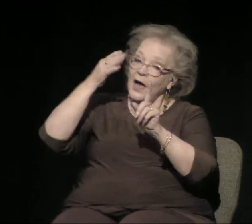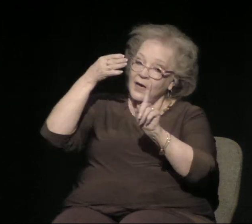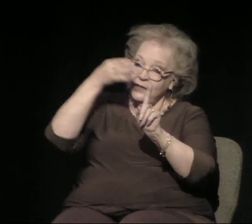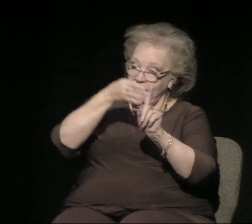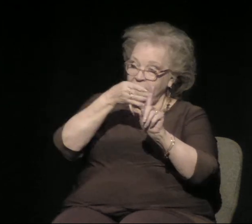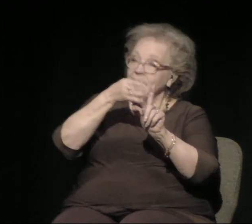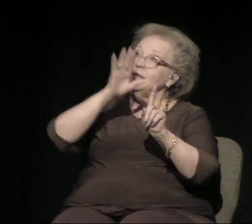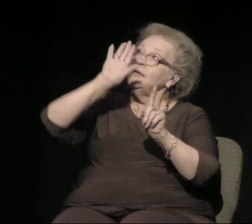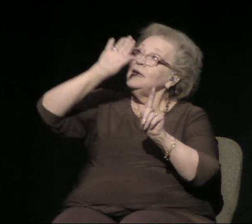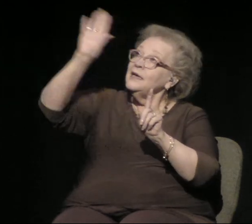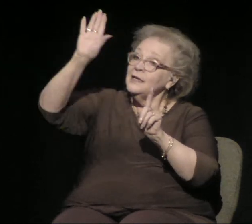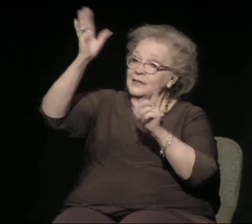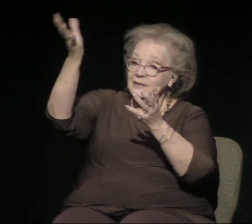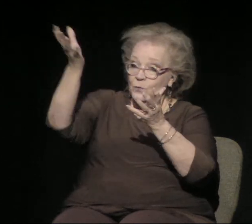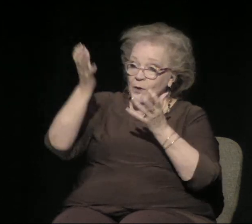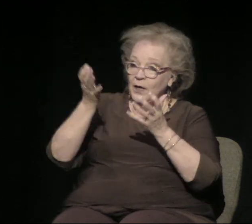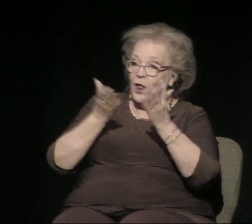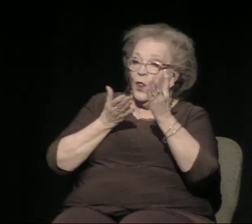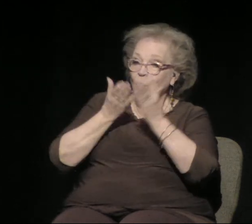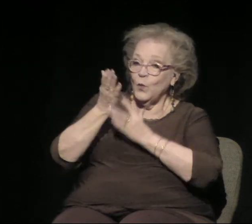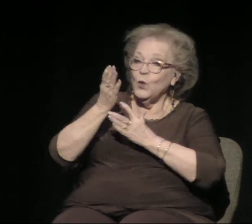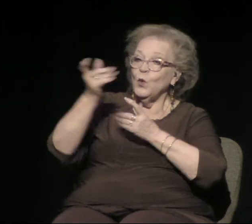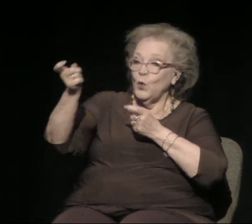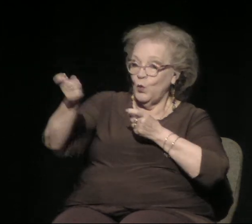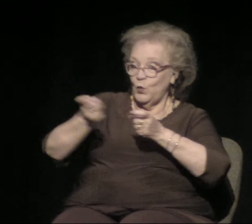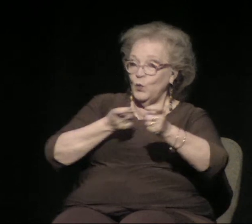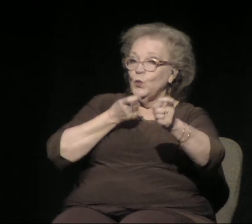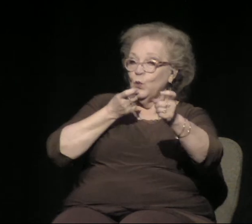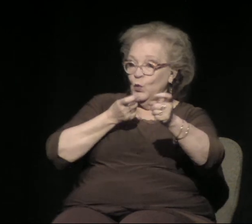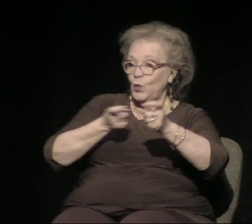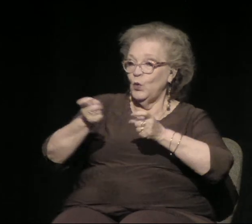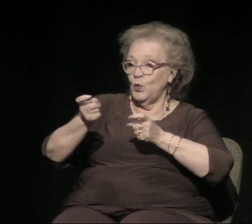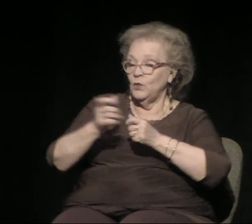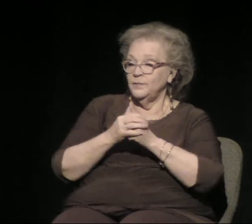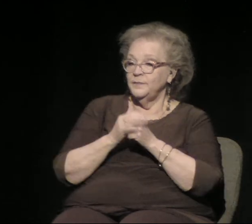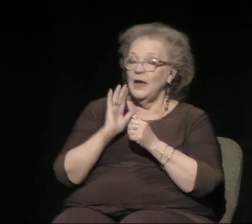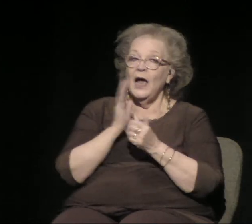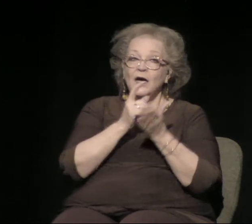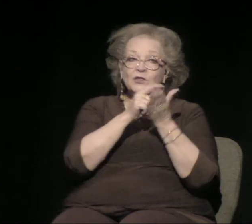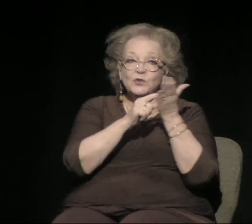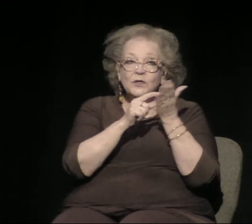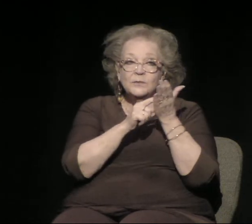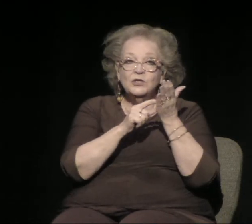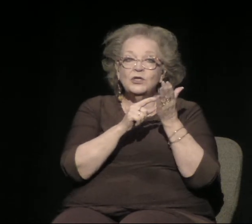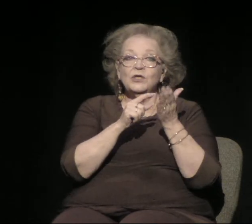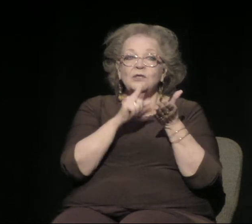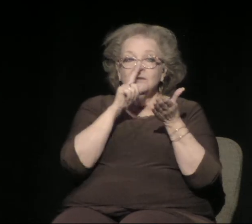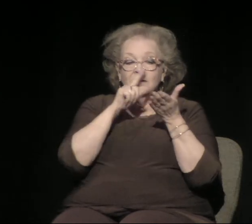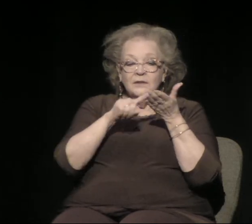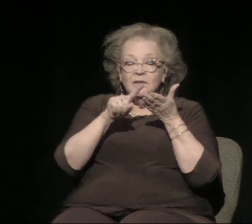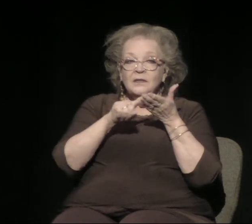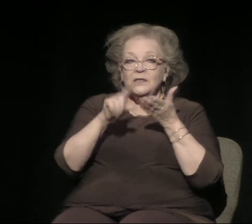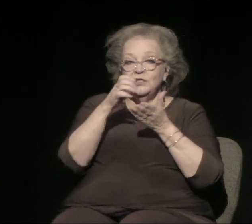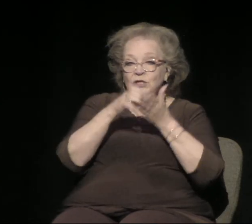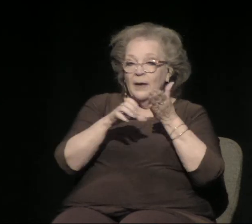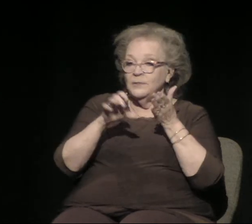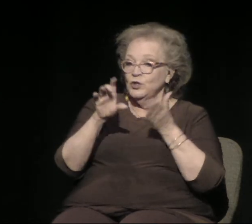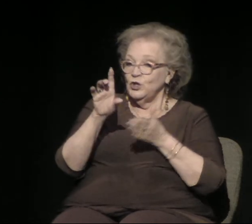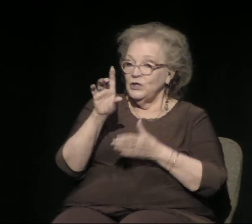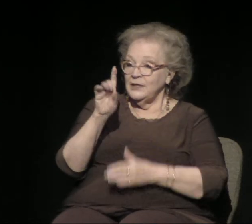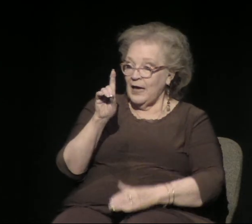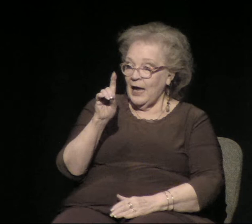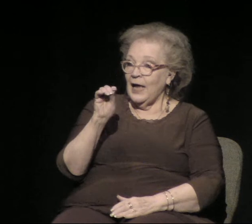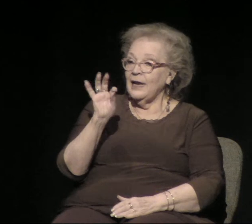sovereign will through his rule. So let's jump in and take a look at our passage today. Go with me to Daniel chapter